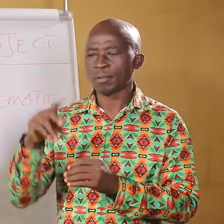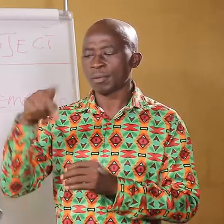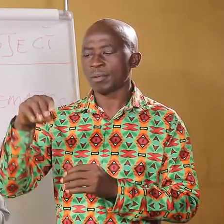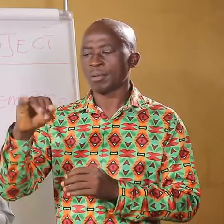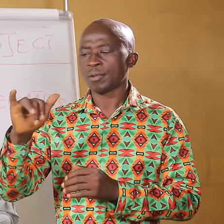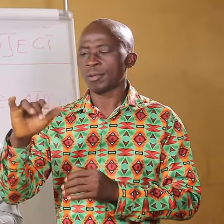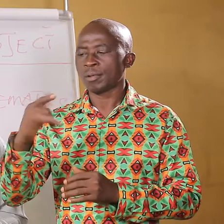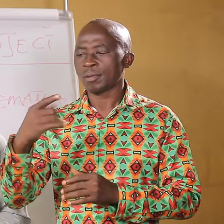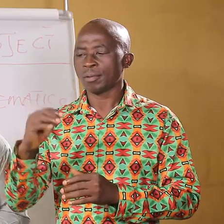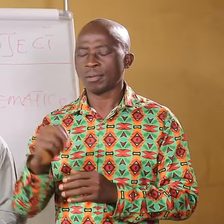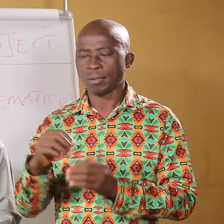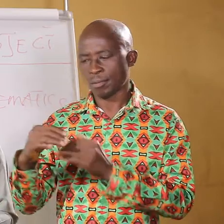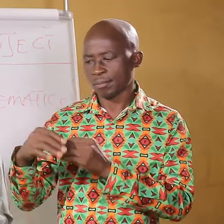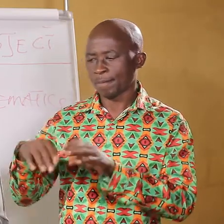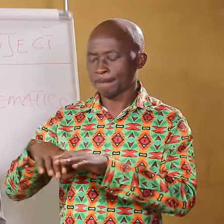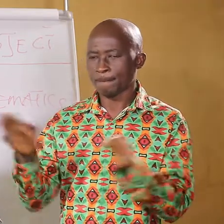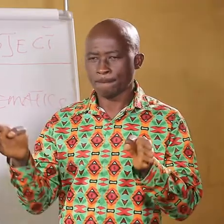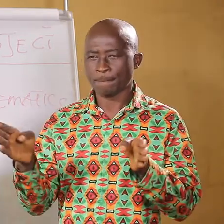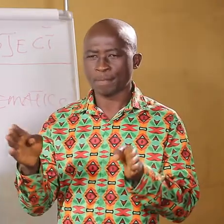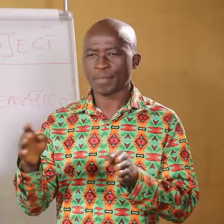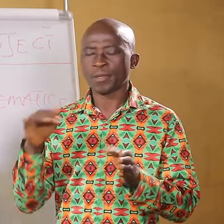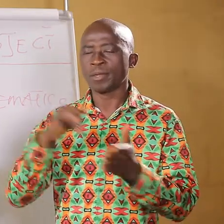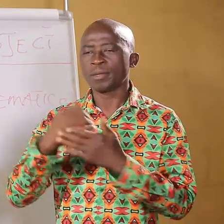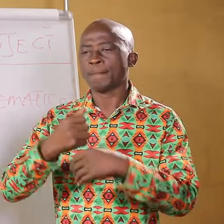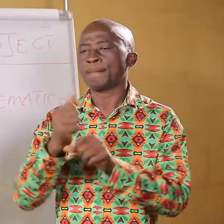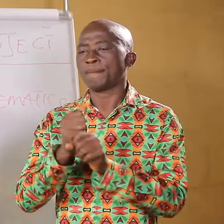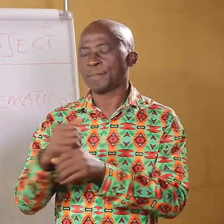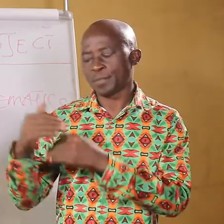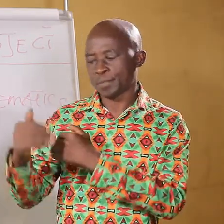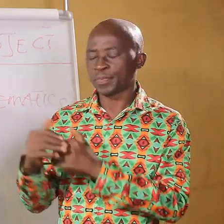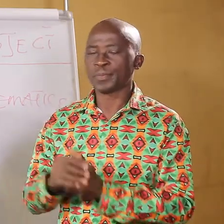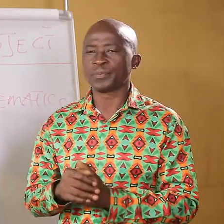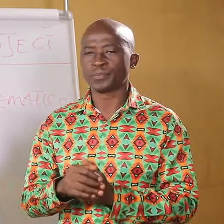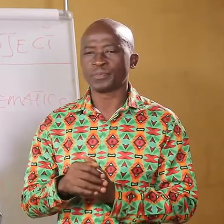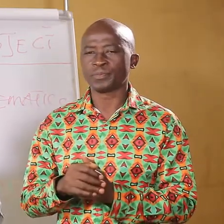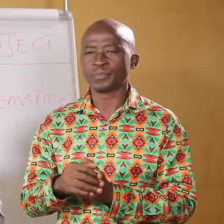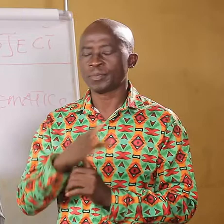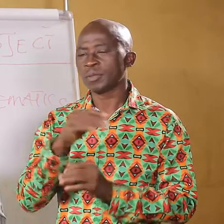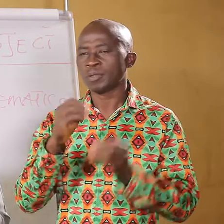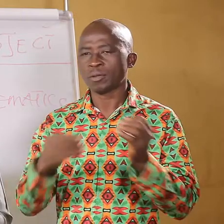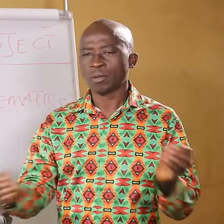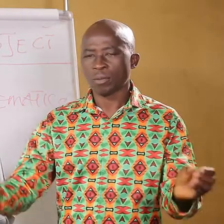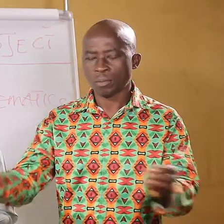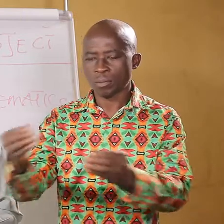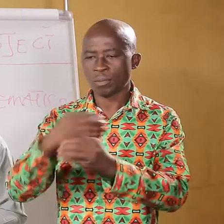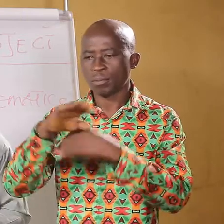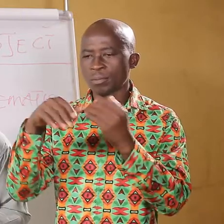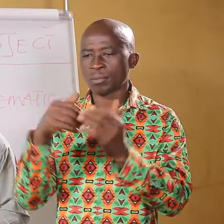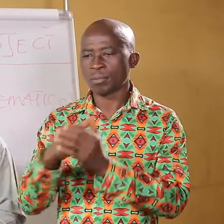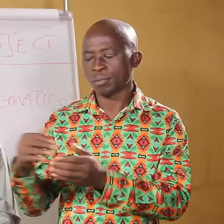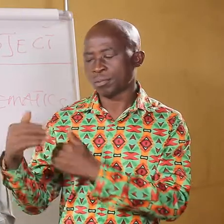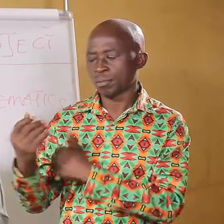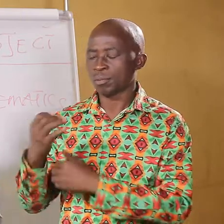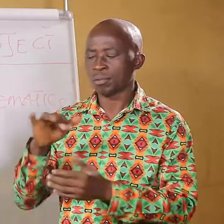are extended, it forms an exterior angle. And if you sum all the exterior angle of